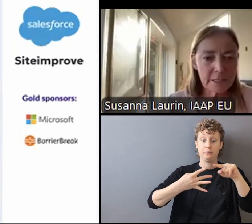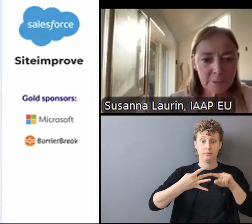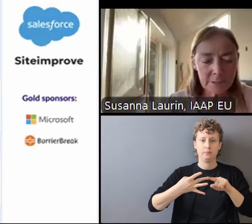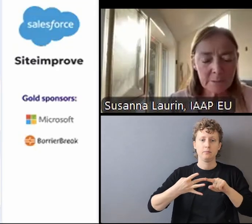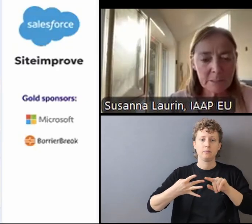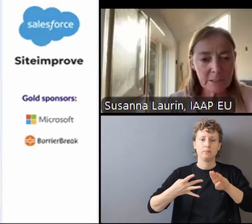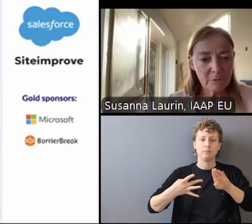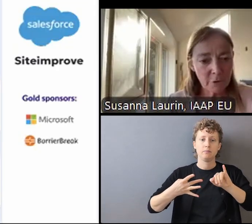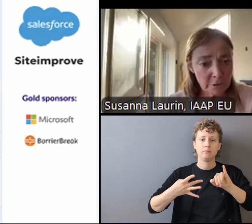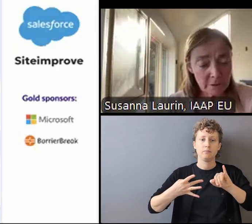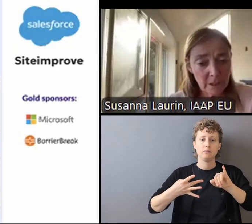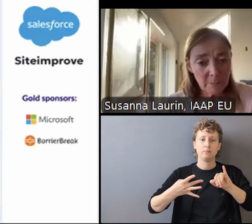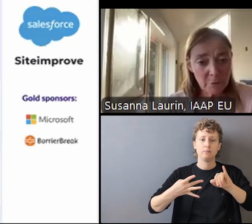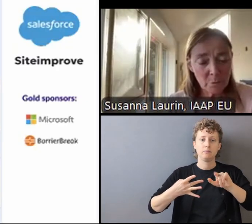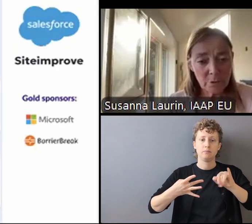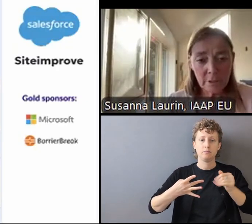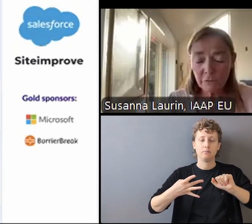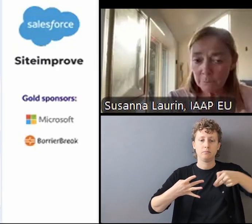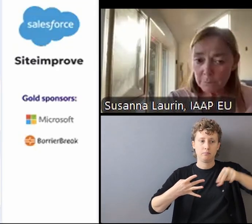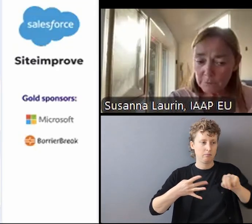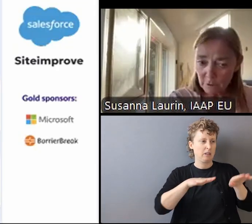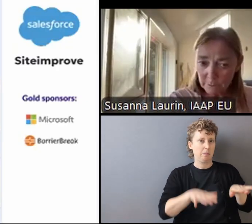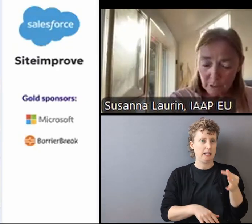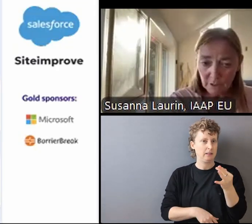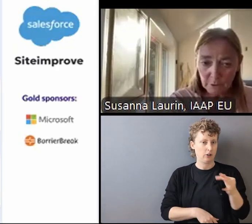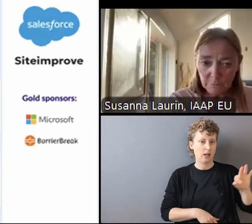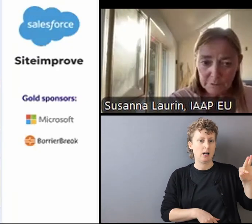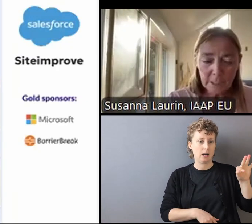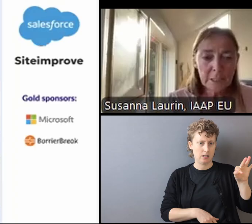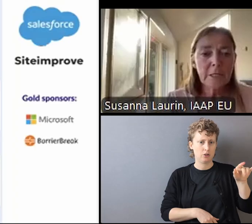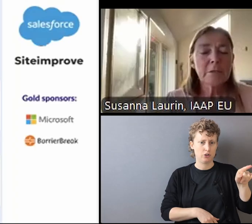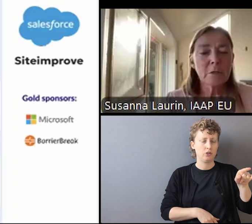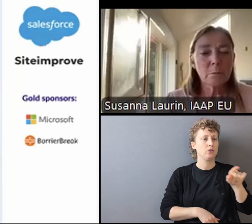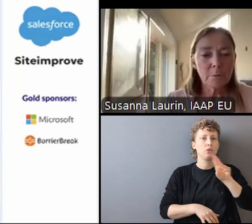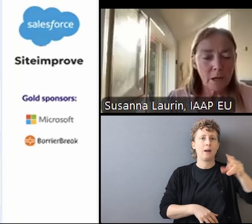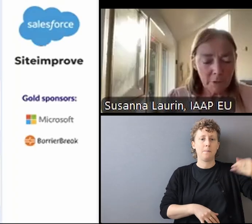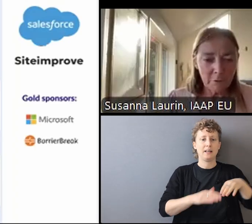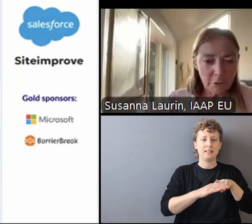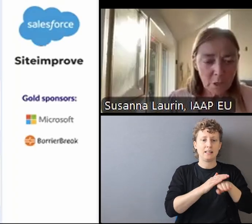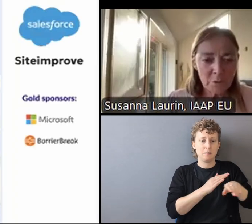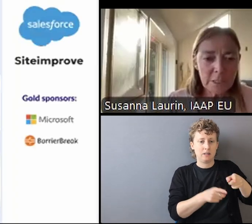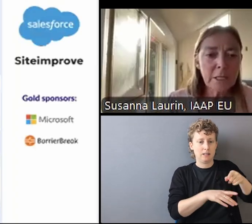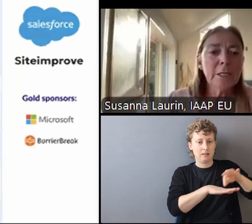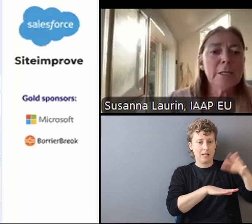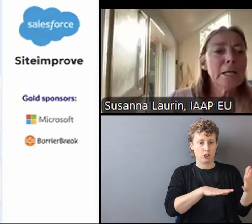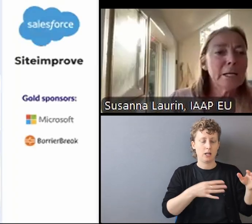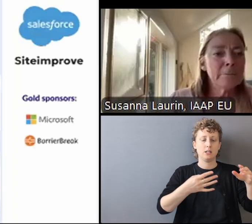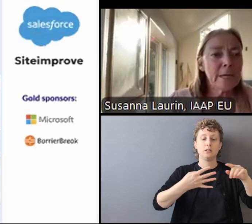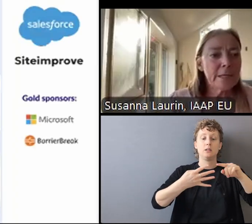specialist in Temesis, based in France, but originally from Serbia, if I'm not mistaken. So I'm covering 2 countries